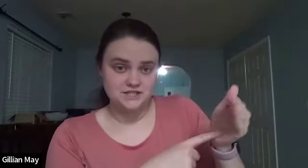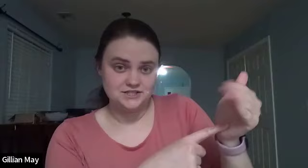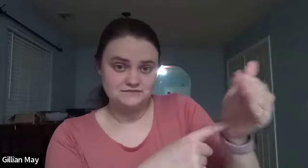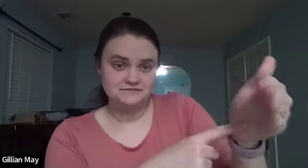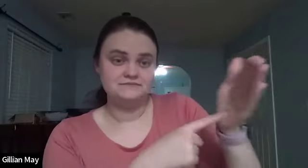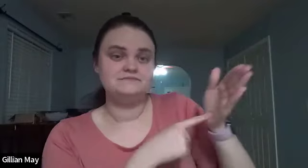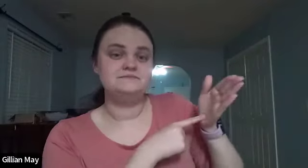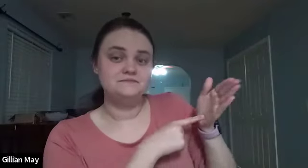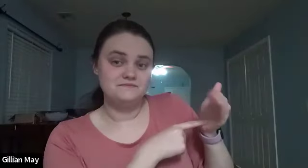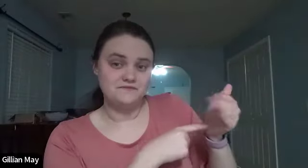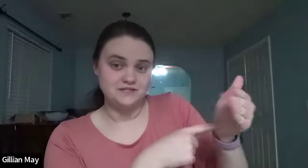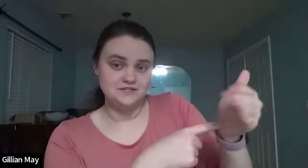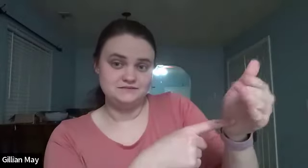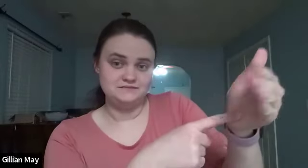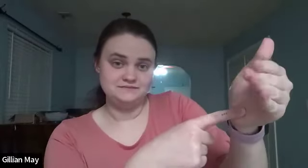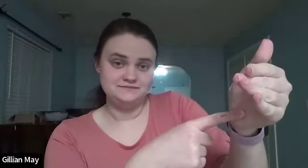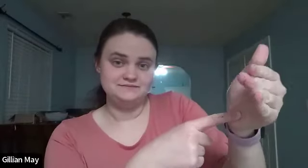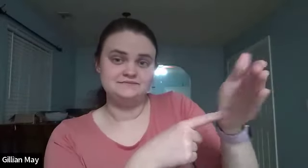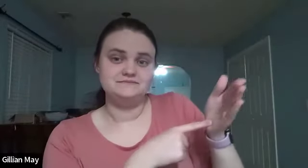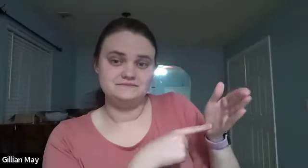Fish. Fish.